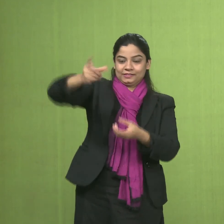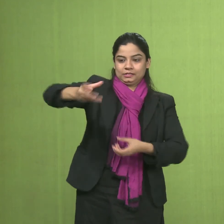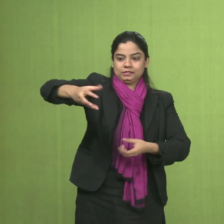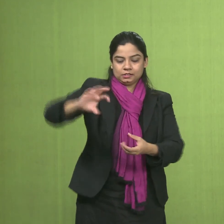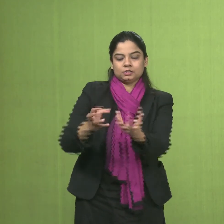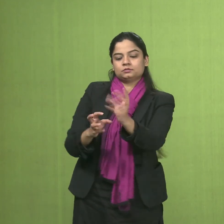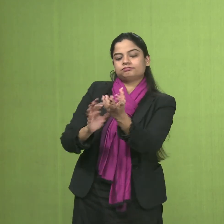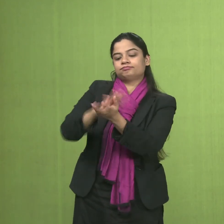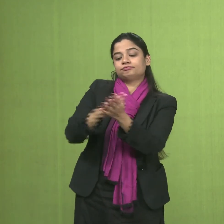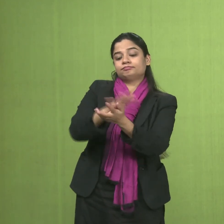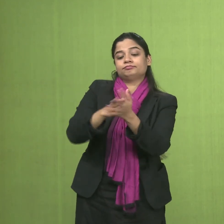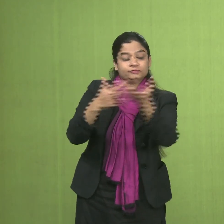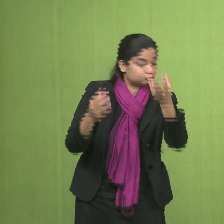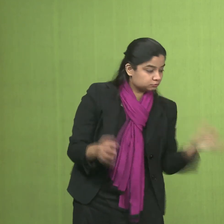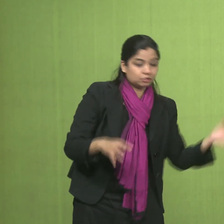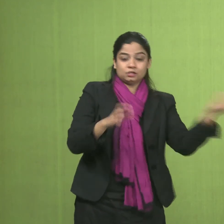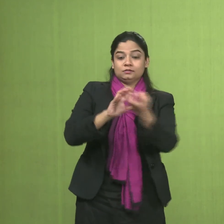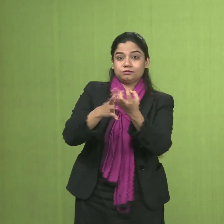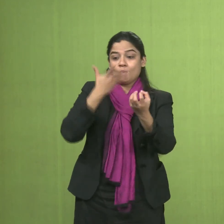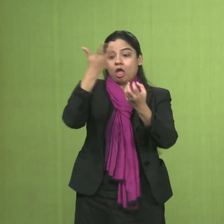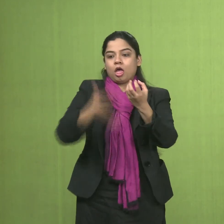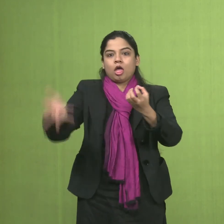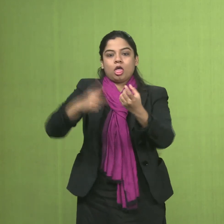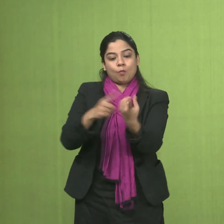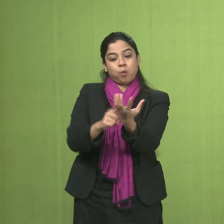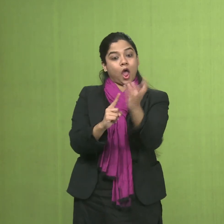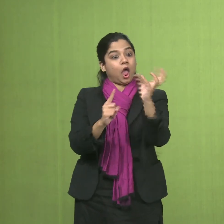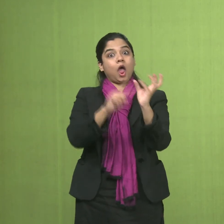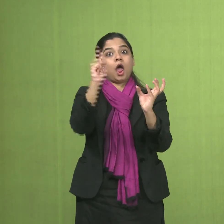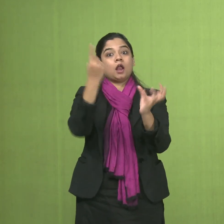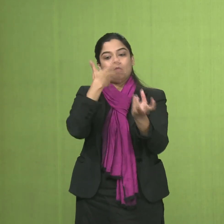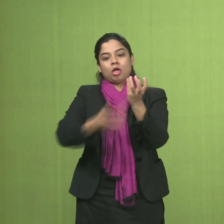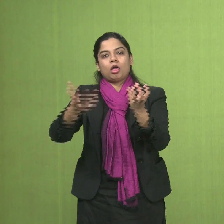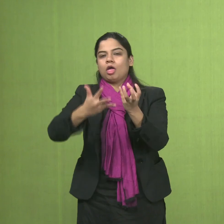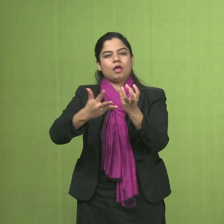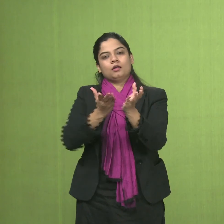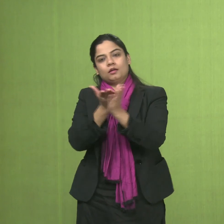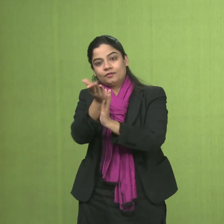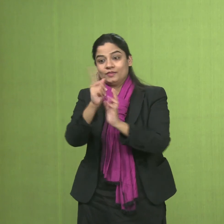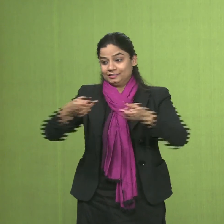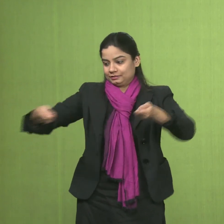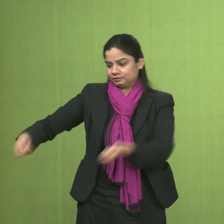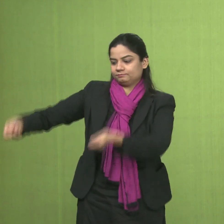water, instead of cleaning one by one, just have a